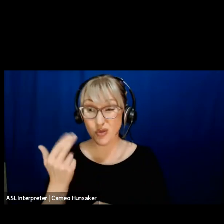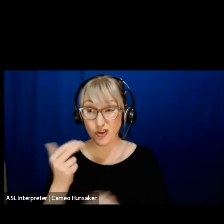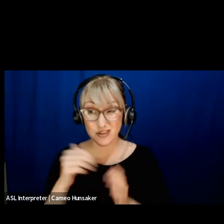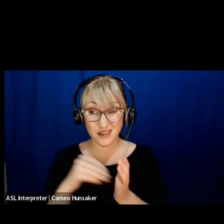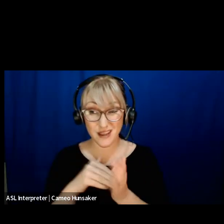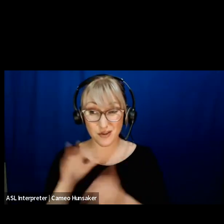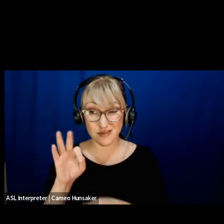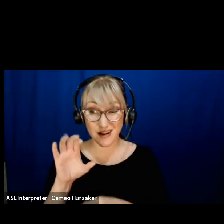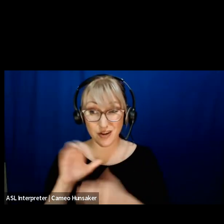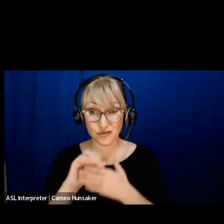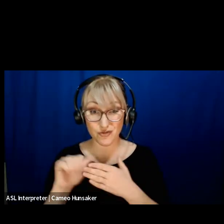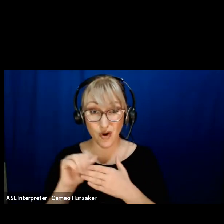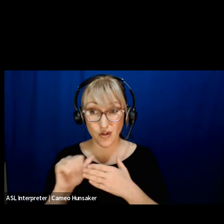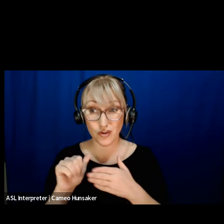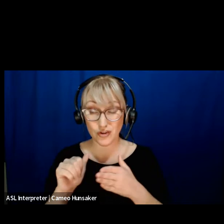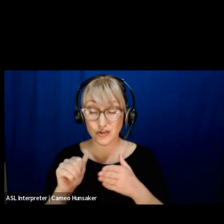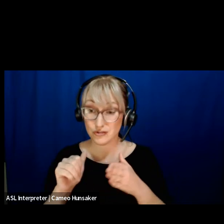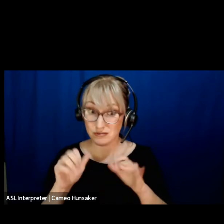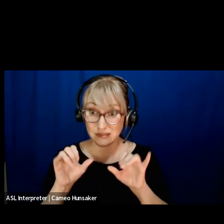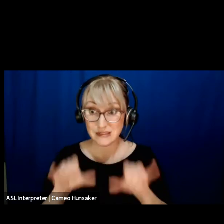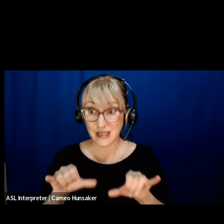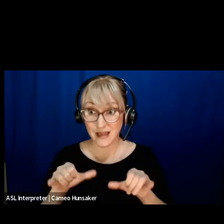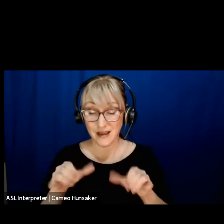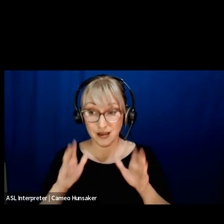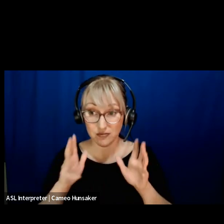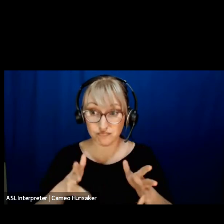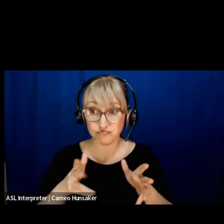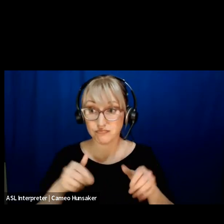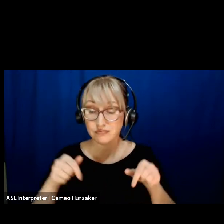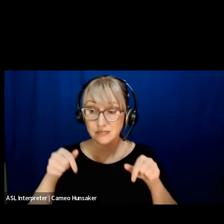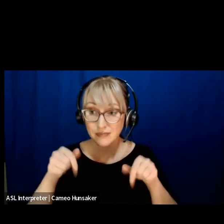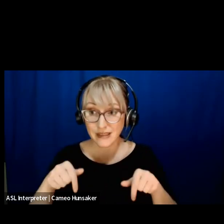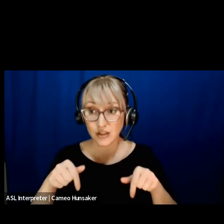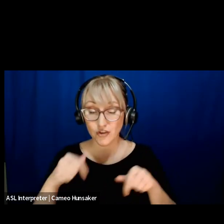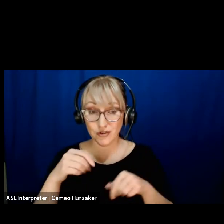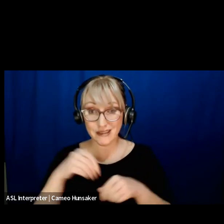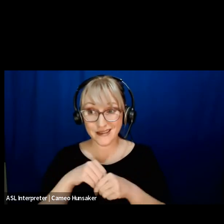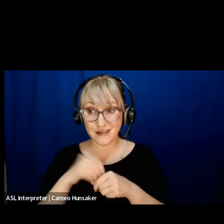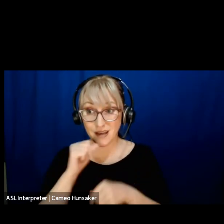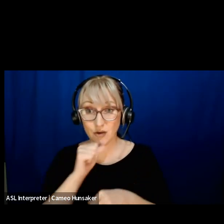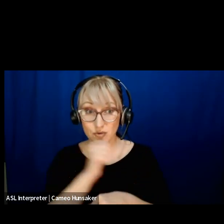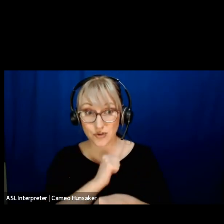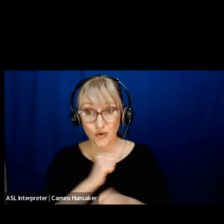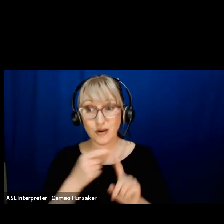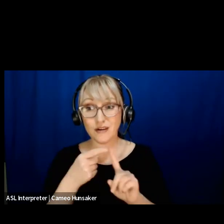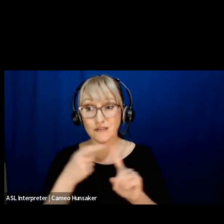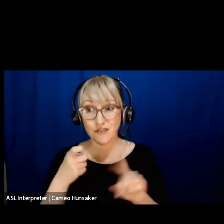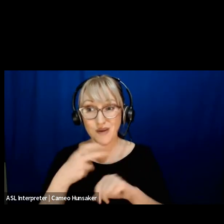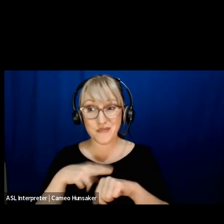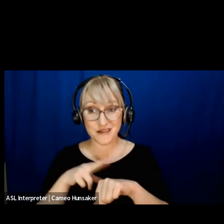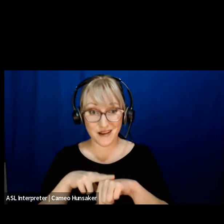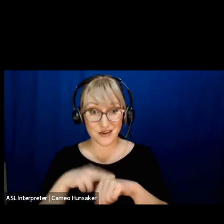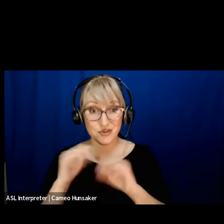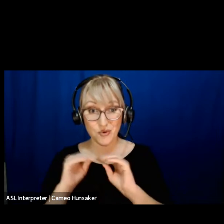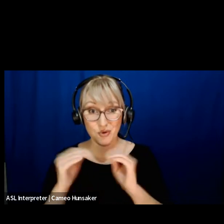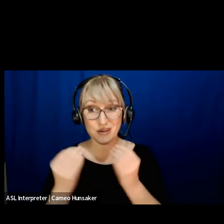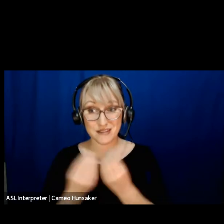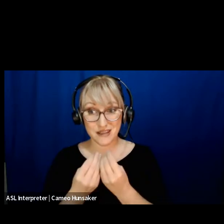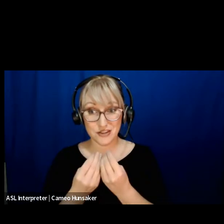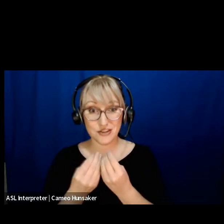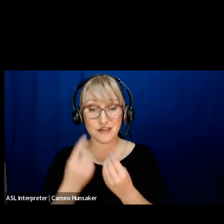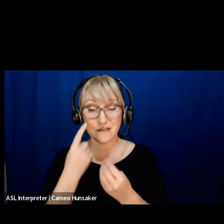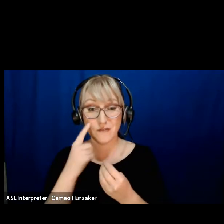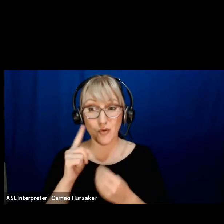$13,900 remains here in Arizona from the National Organization of the Arizona Walk for